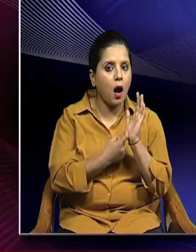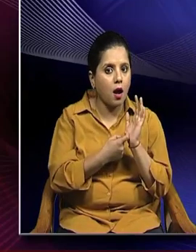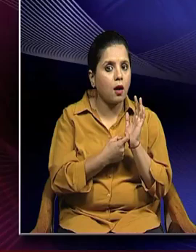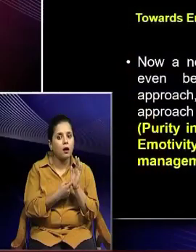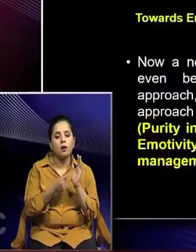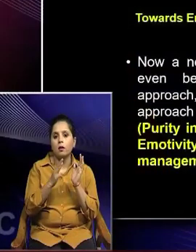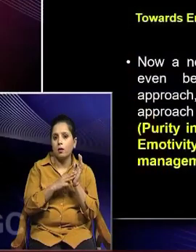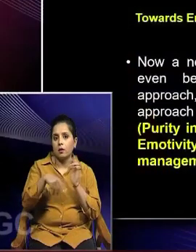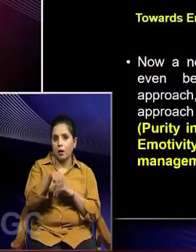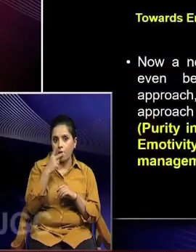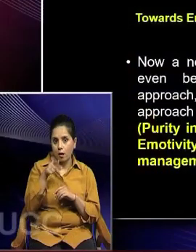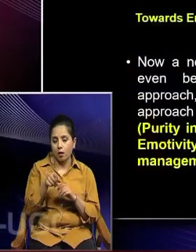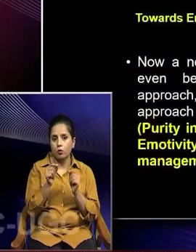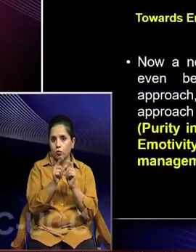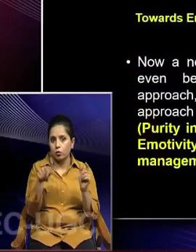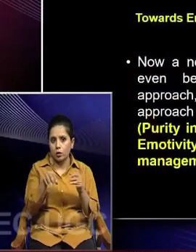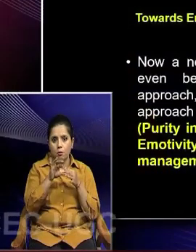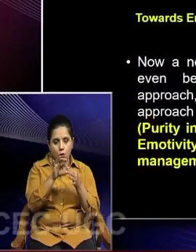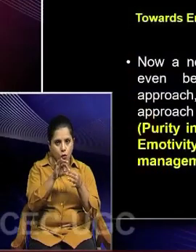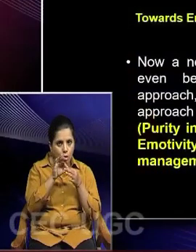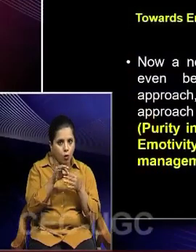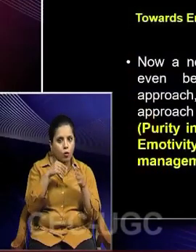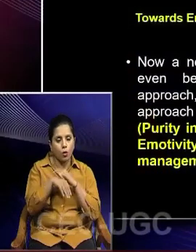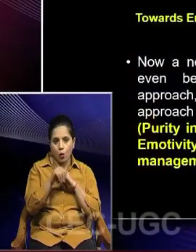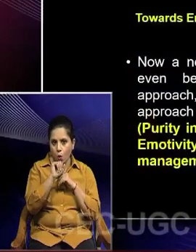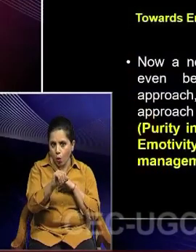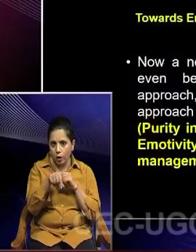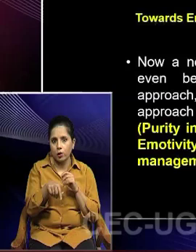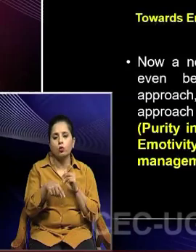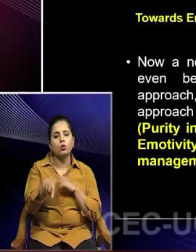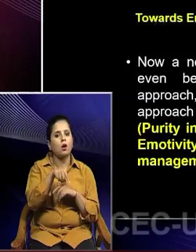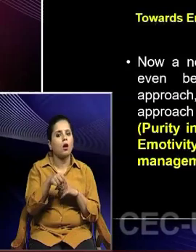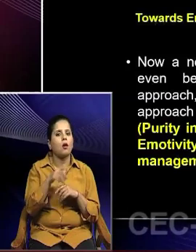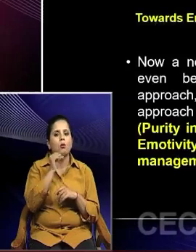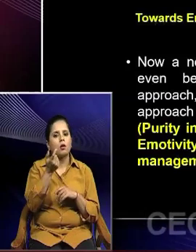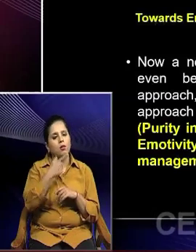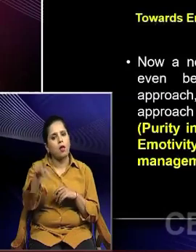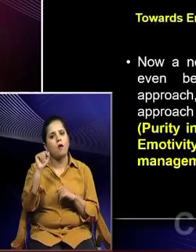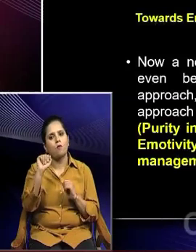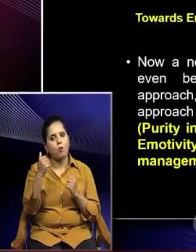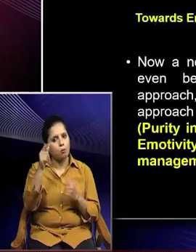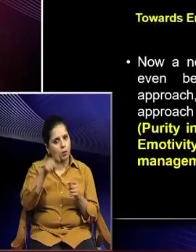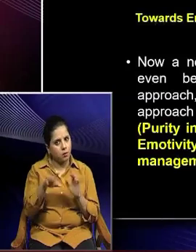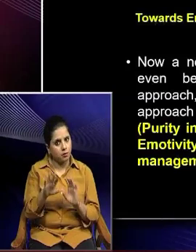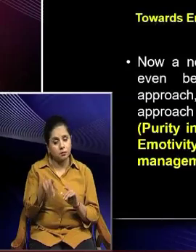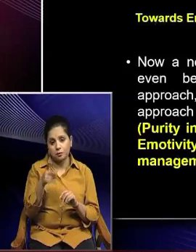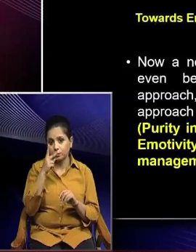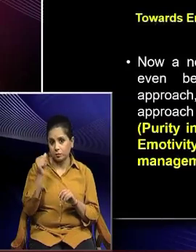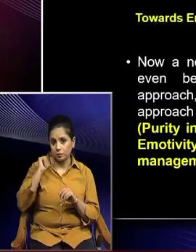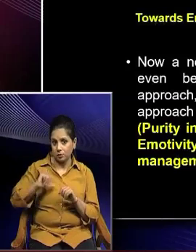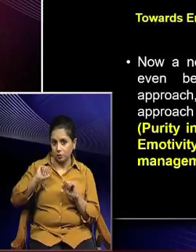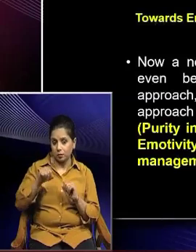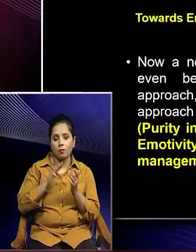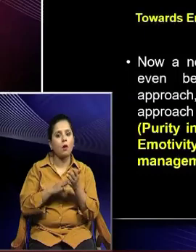here: purity in the relationship, which is coupled with emotivity and mutuality. Now, this is a style of